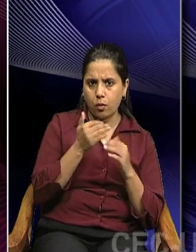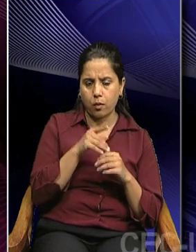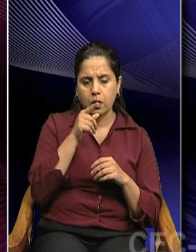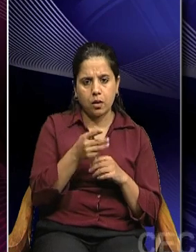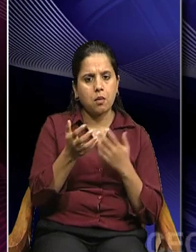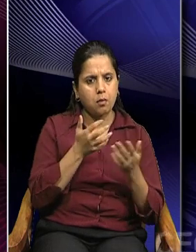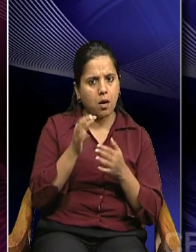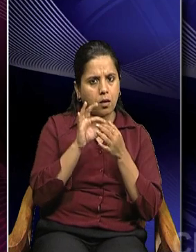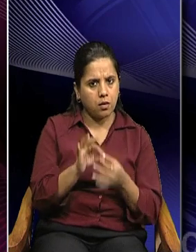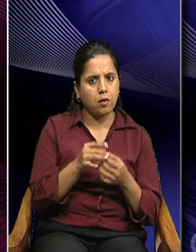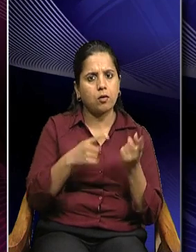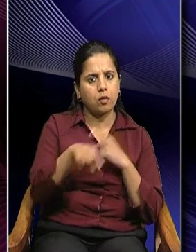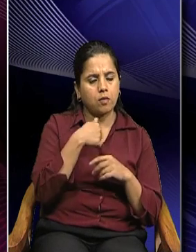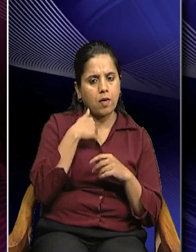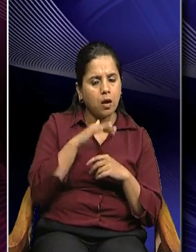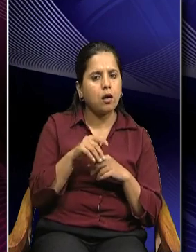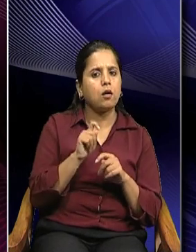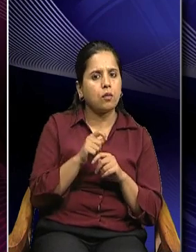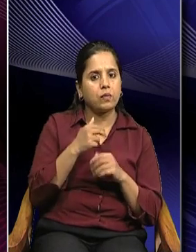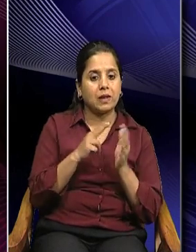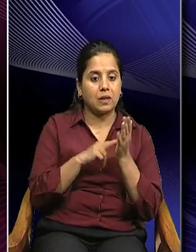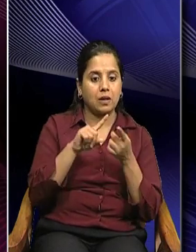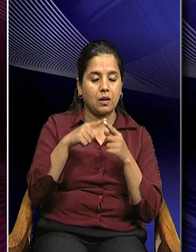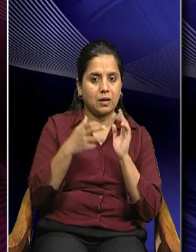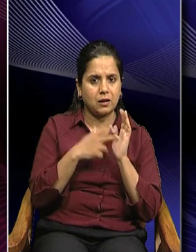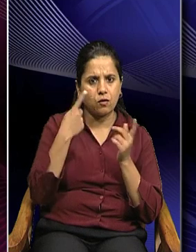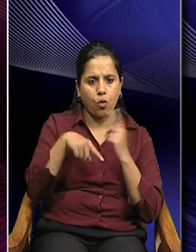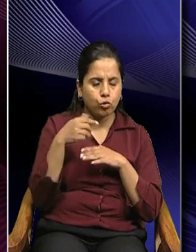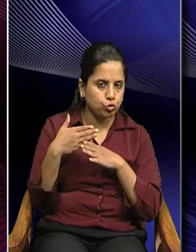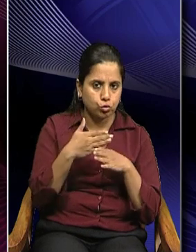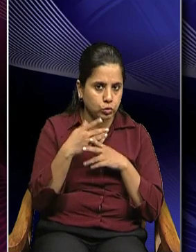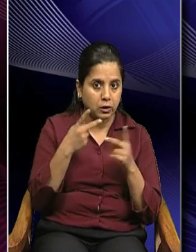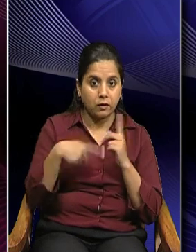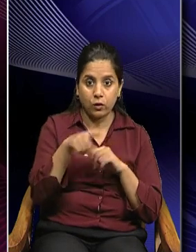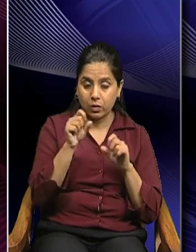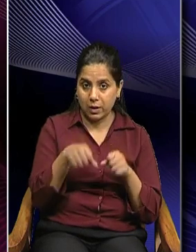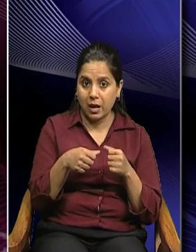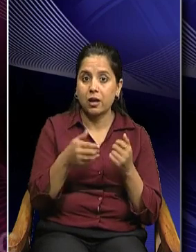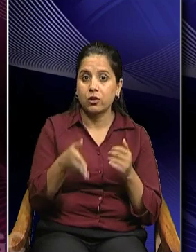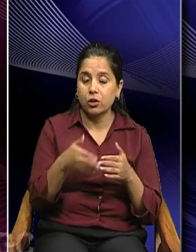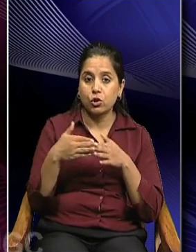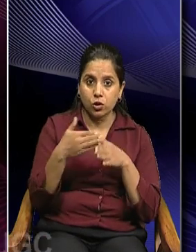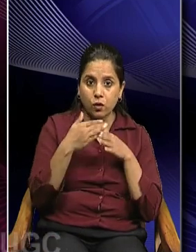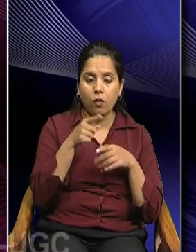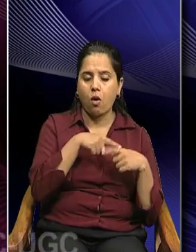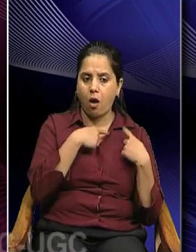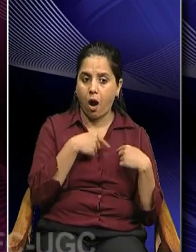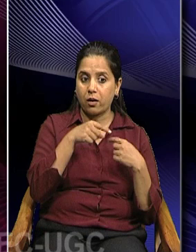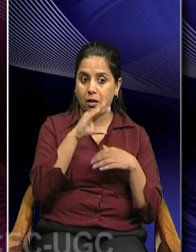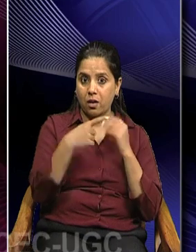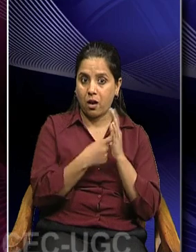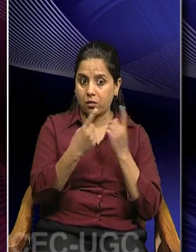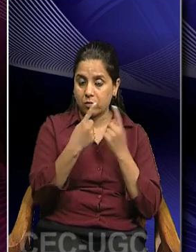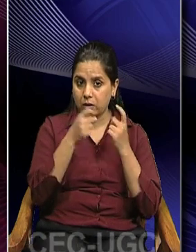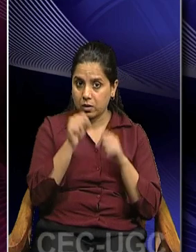your market share is going to shoot up. And netizens for heart share. So if you are really willing to share your heart with your customers, netizens are